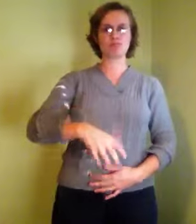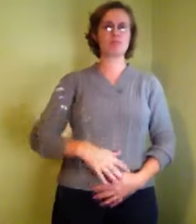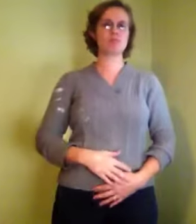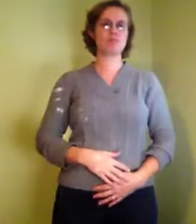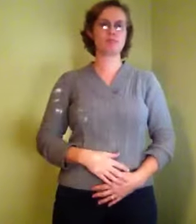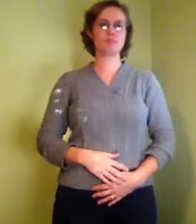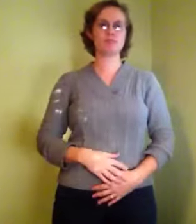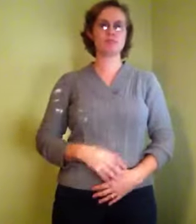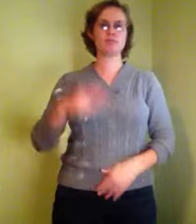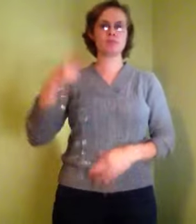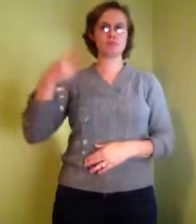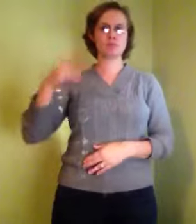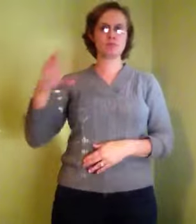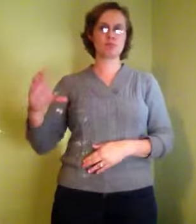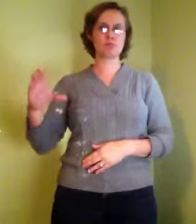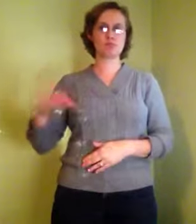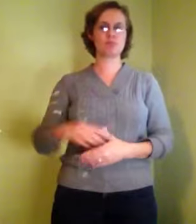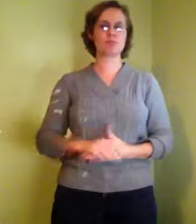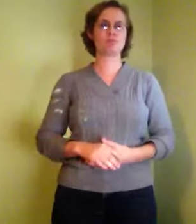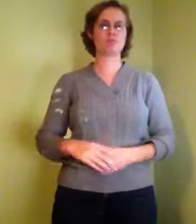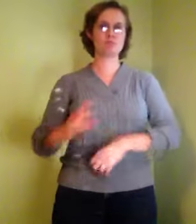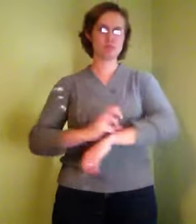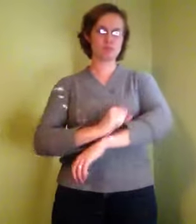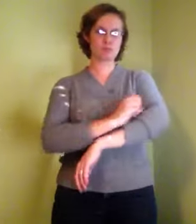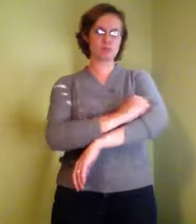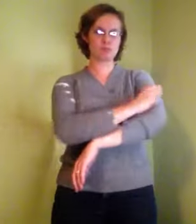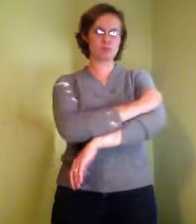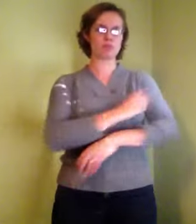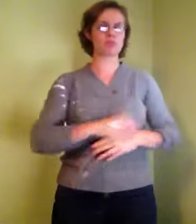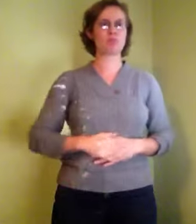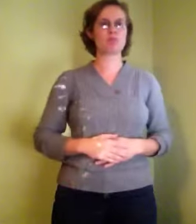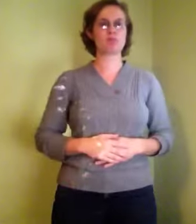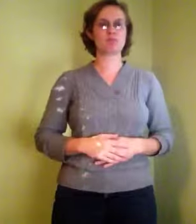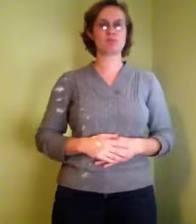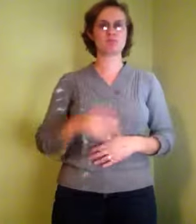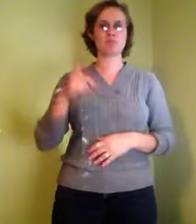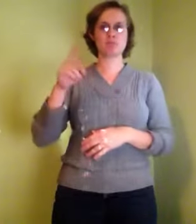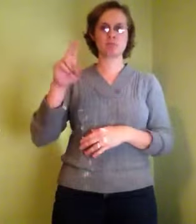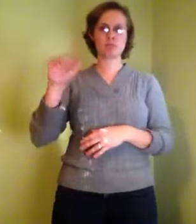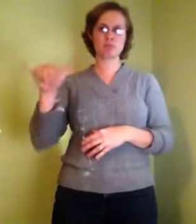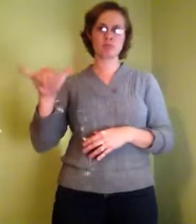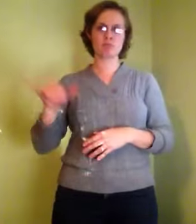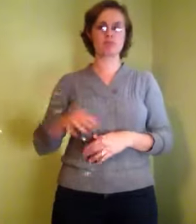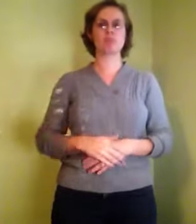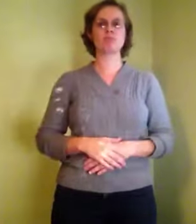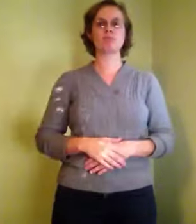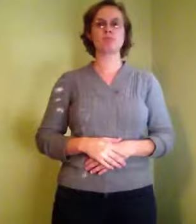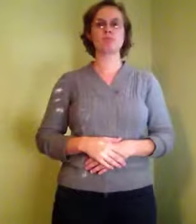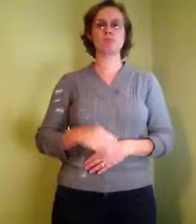Handicap, Cancer, X-Ray, Mentally Retarded,